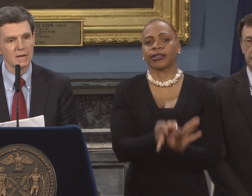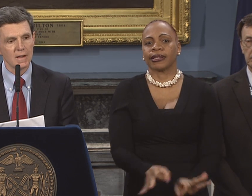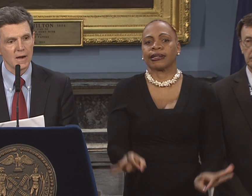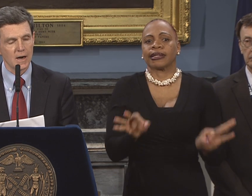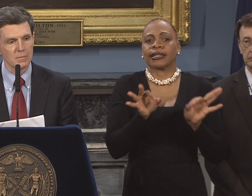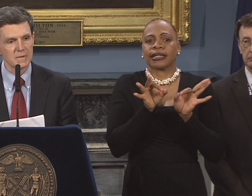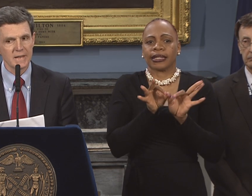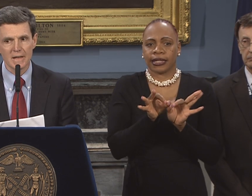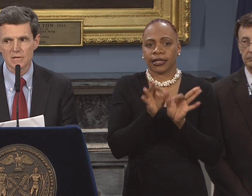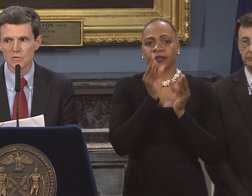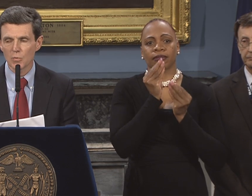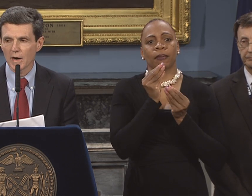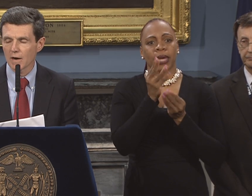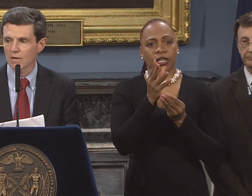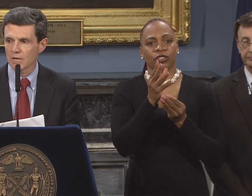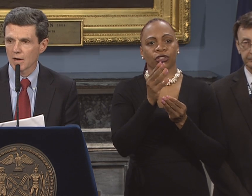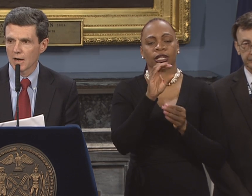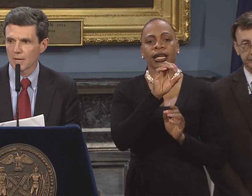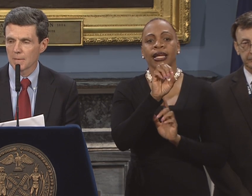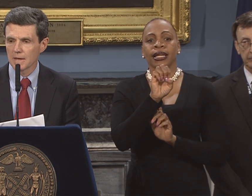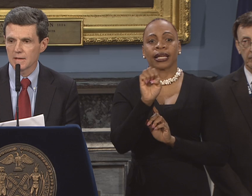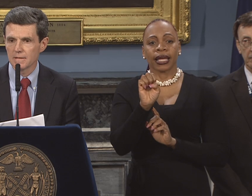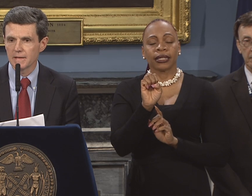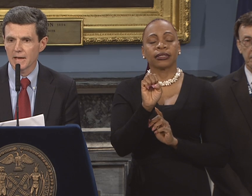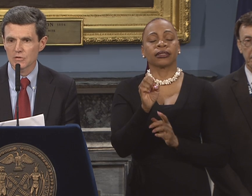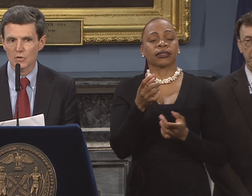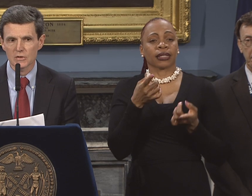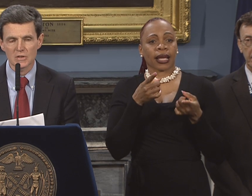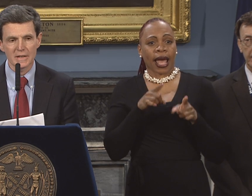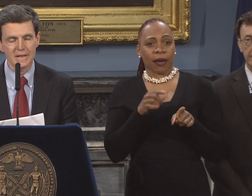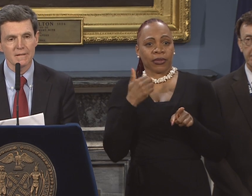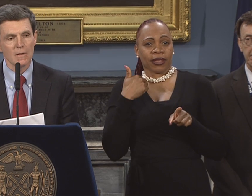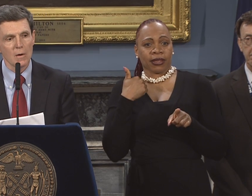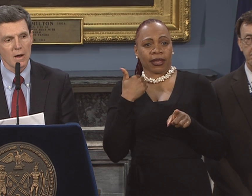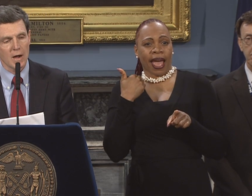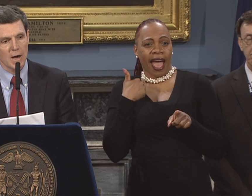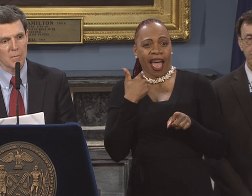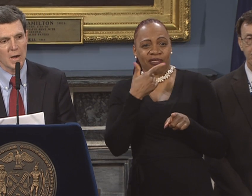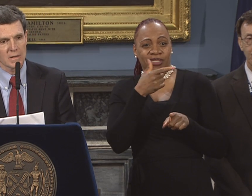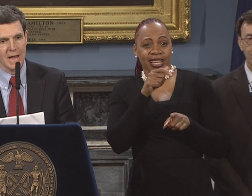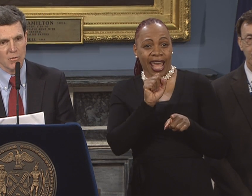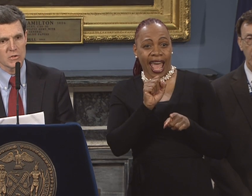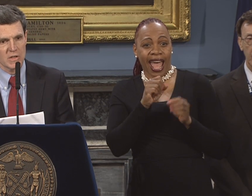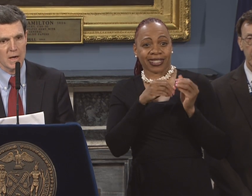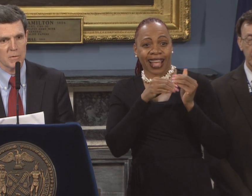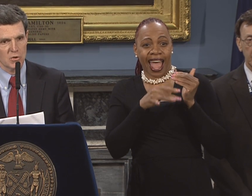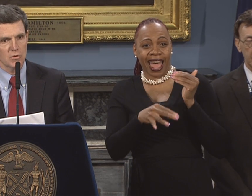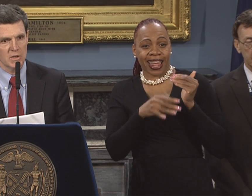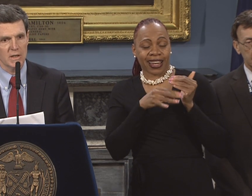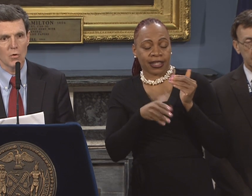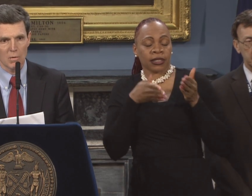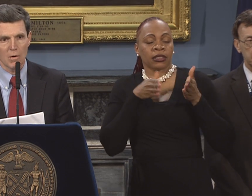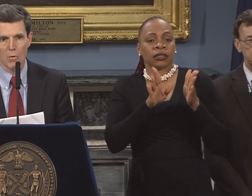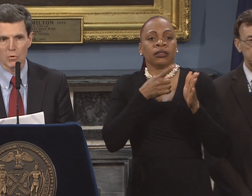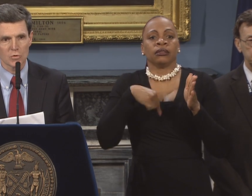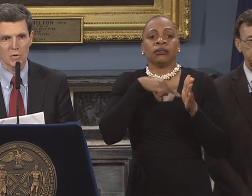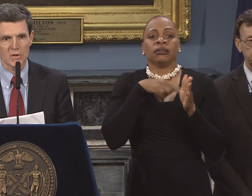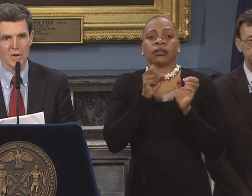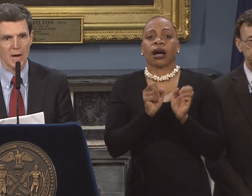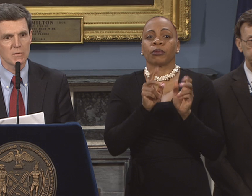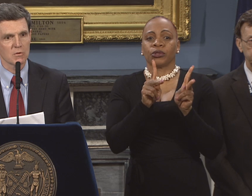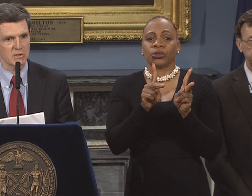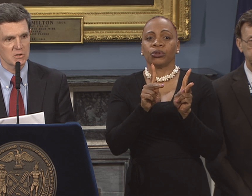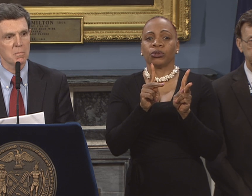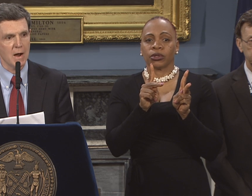here. Cases where gas starts to leak allow us the opportunity almost